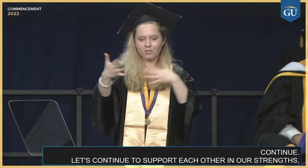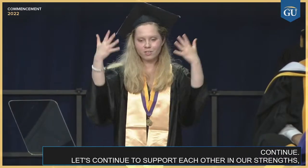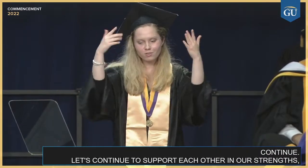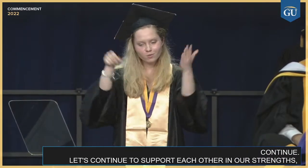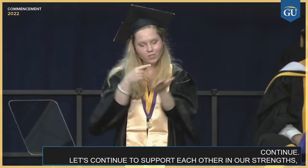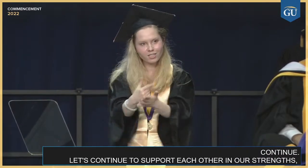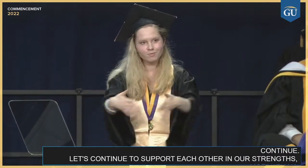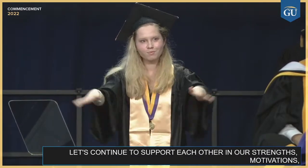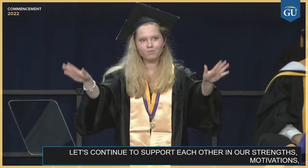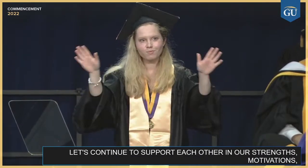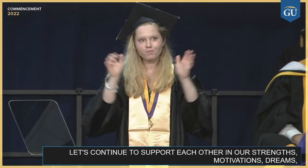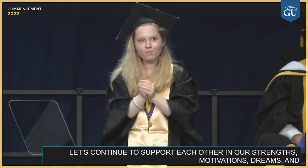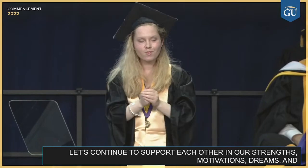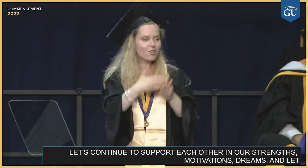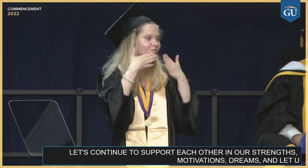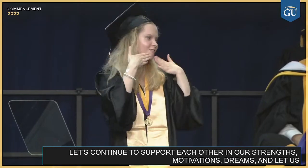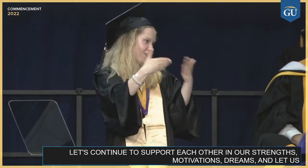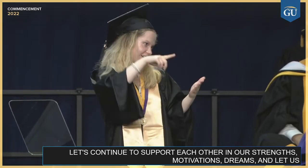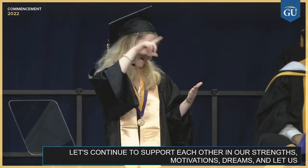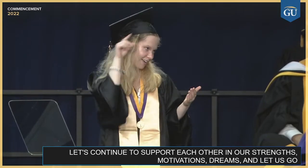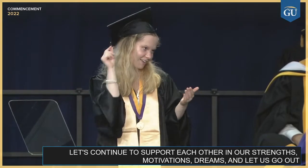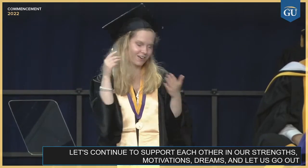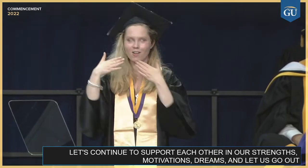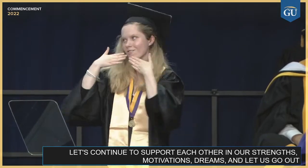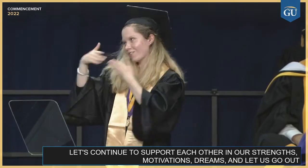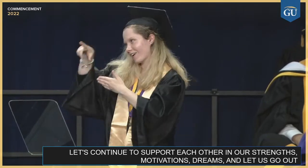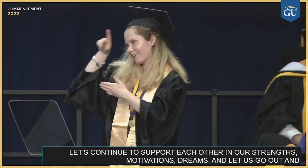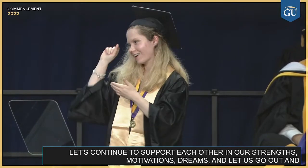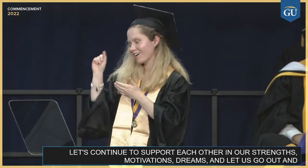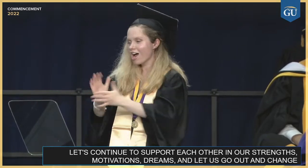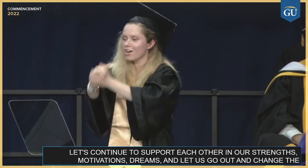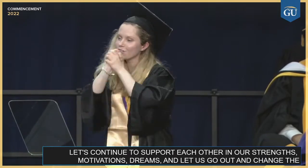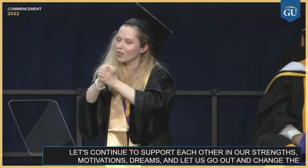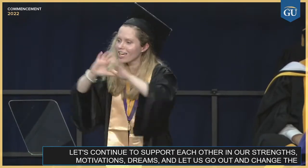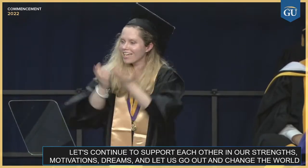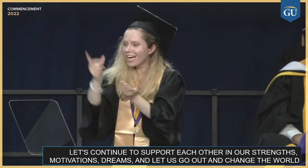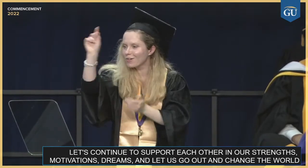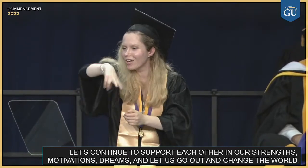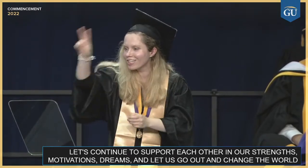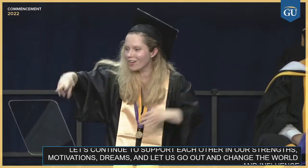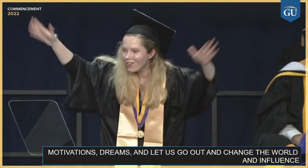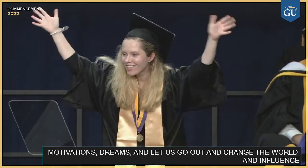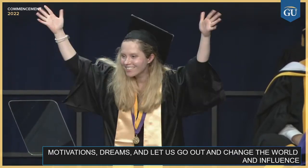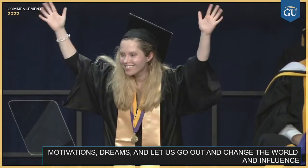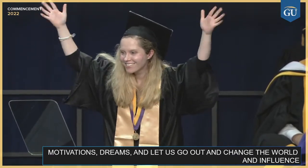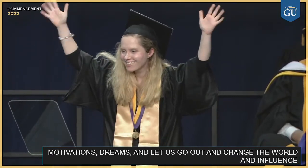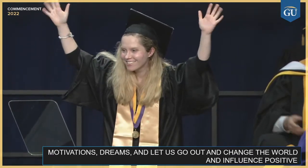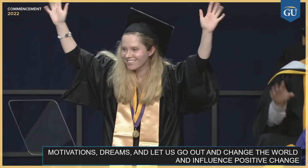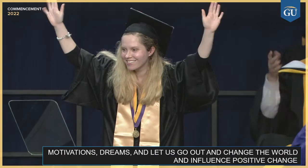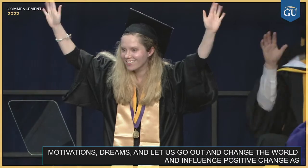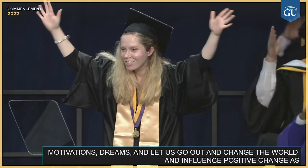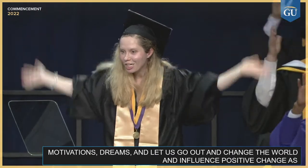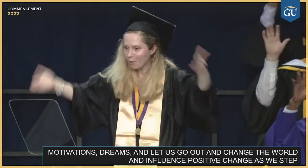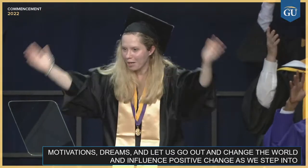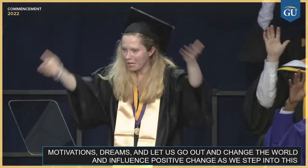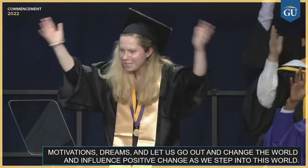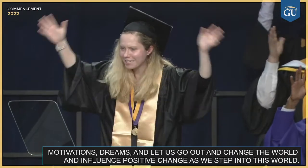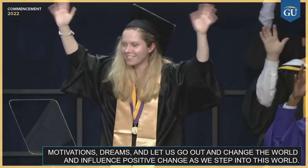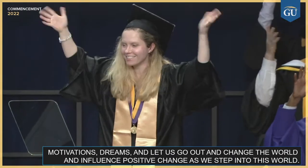the world and influence positive change as we step into this world. Thank you, Gallaudet, and again, congratulations